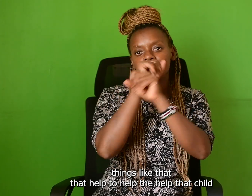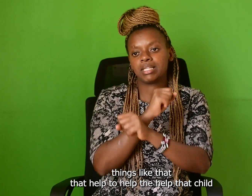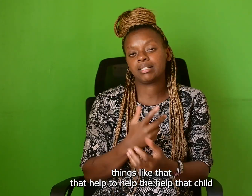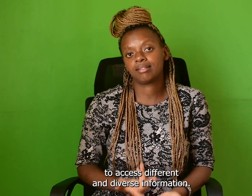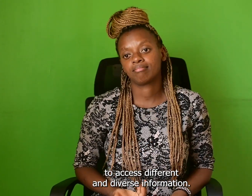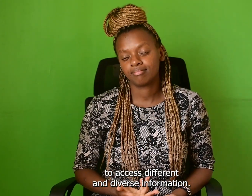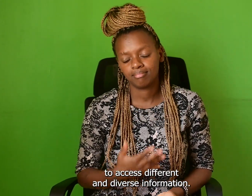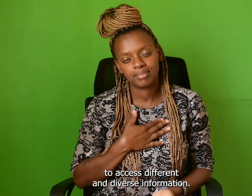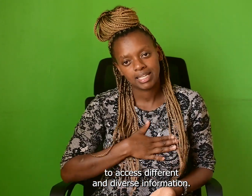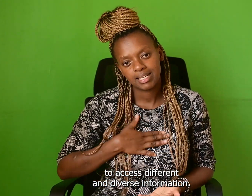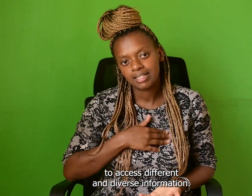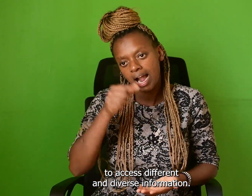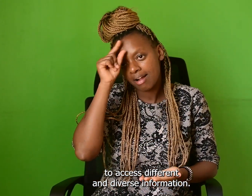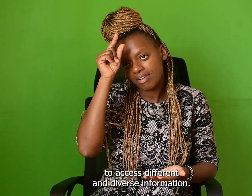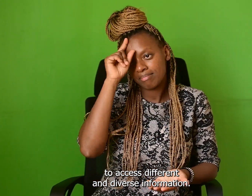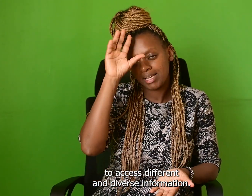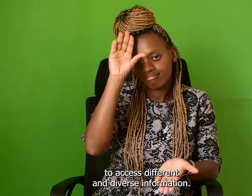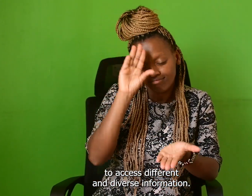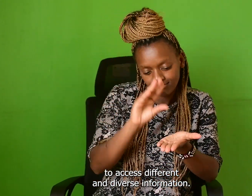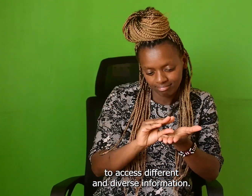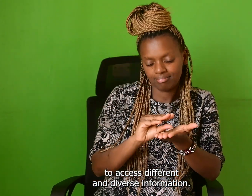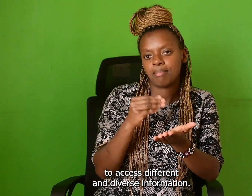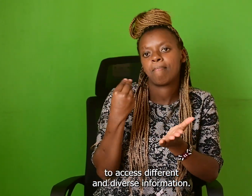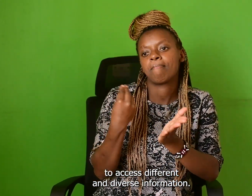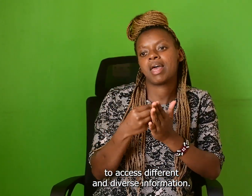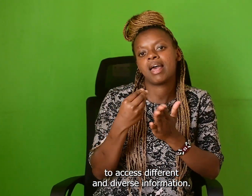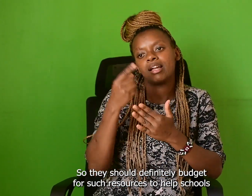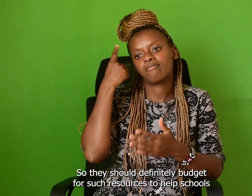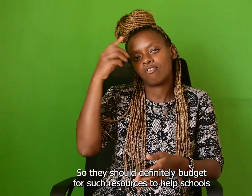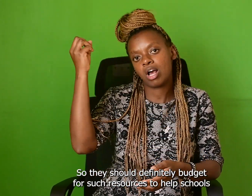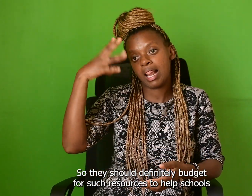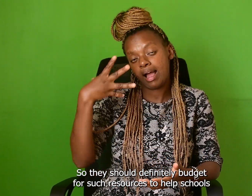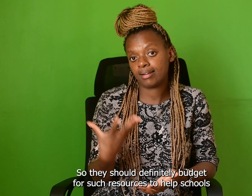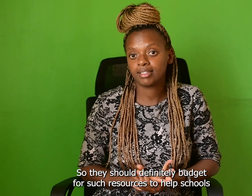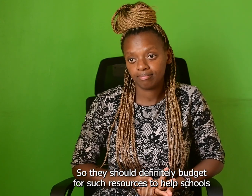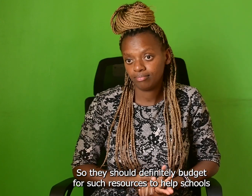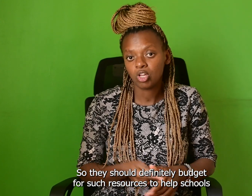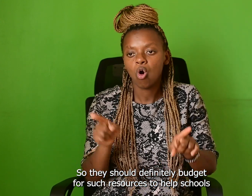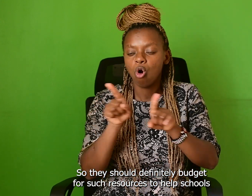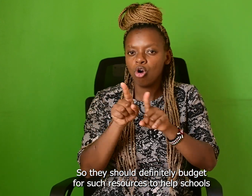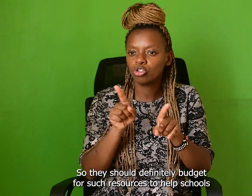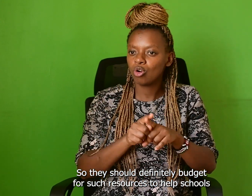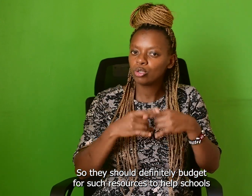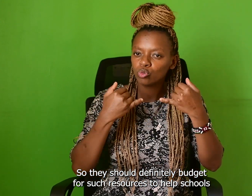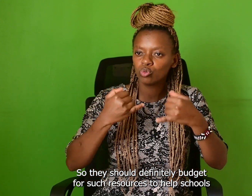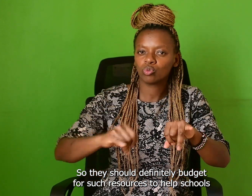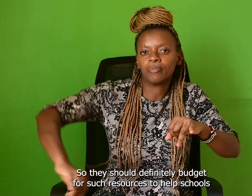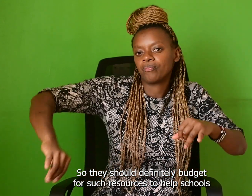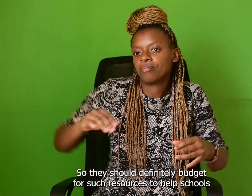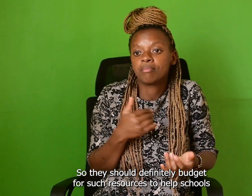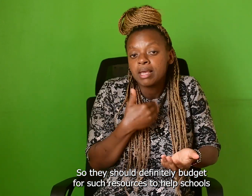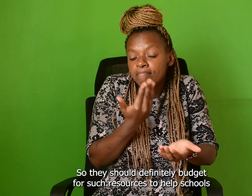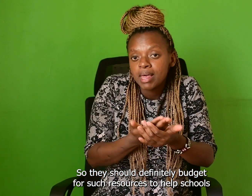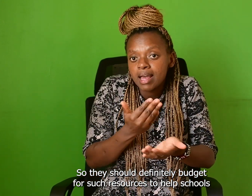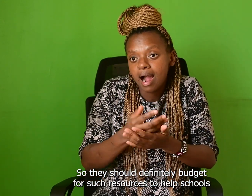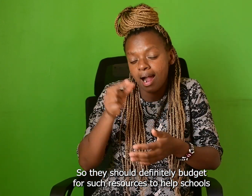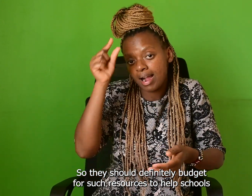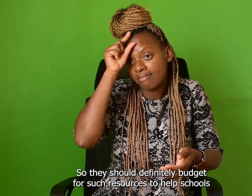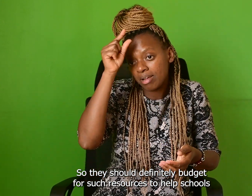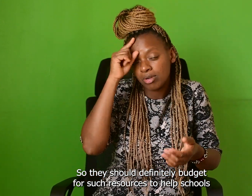child to access different and diverse information. So they should definitely budget for such resources to help schools for